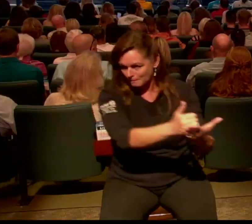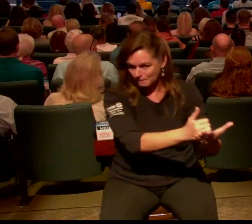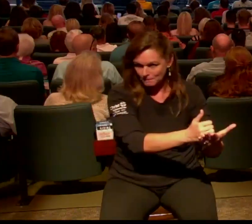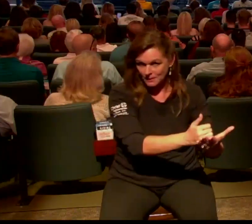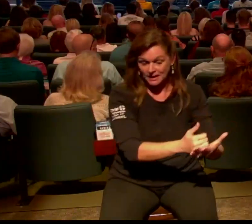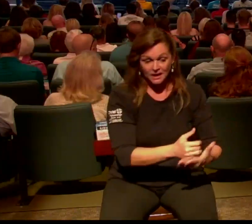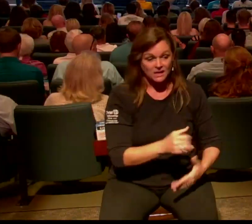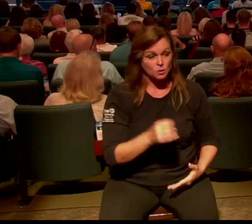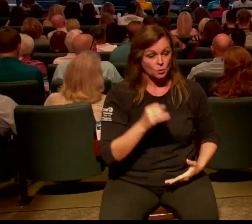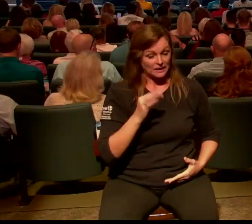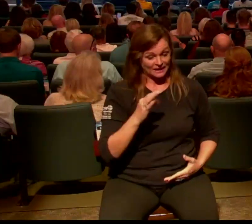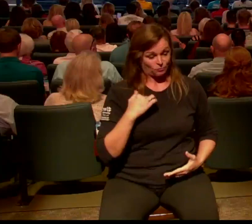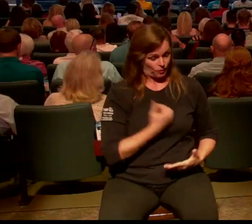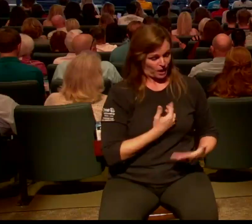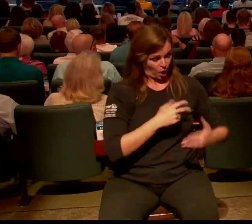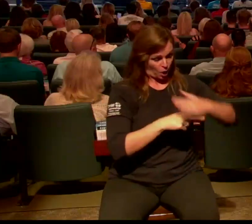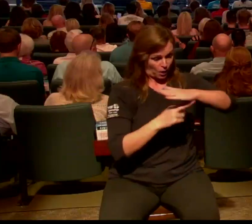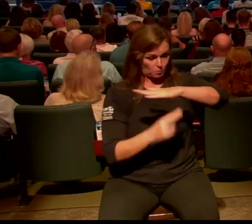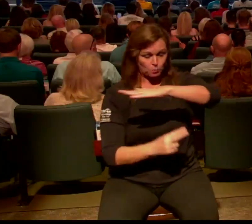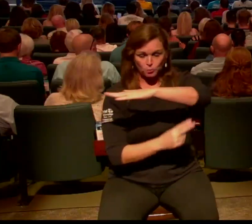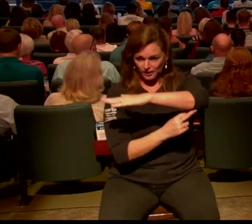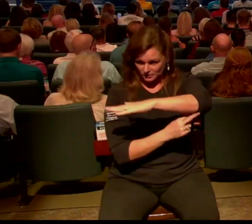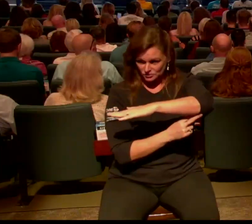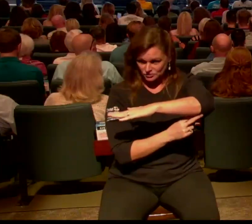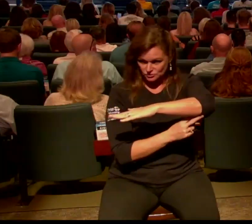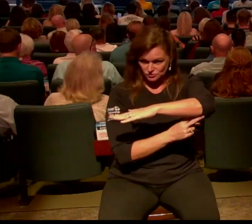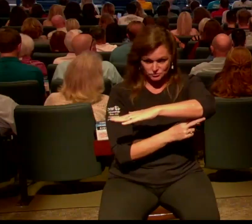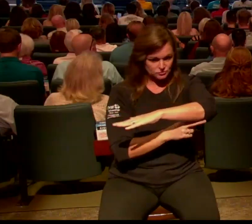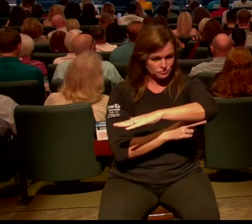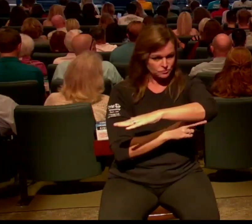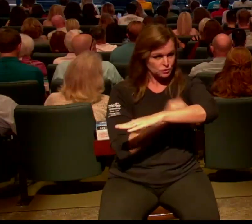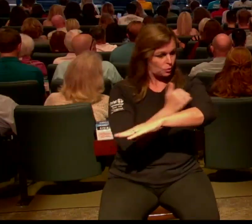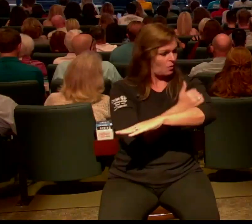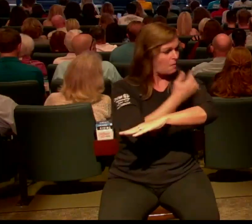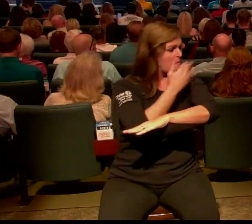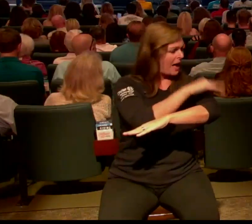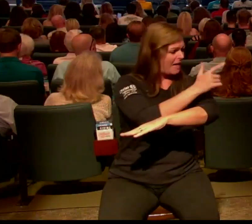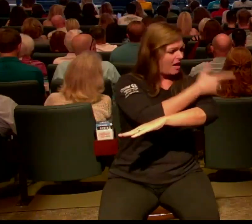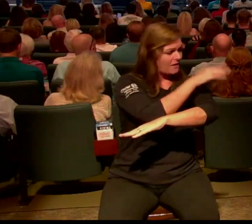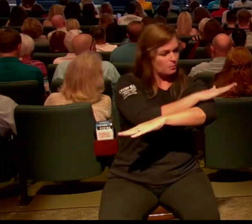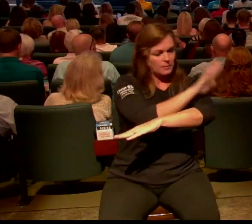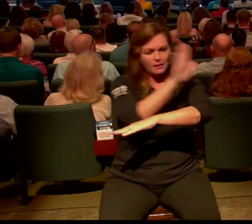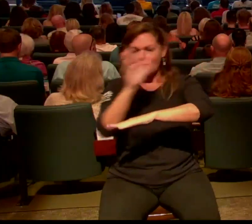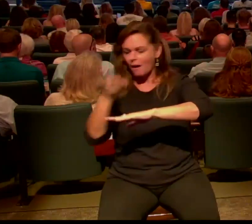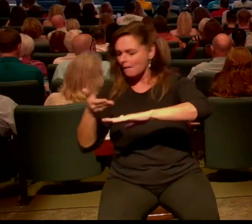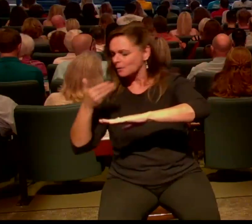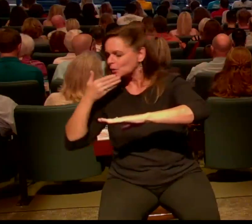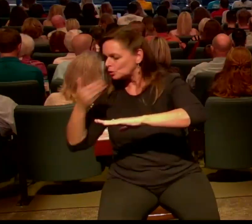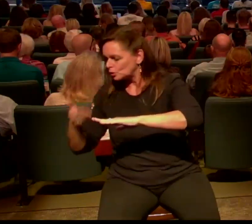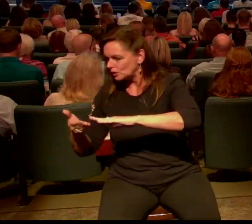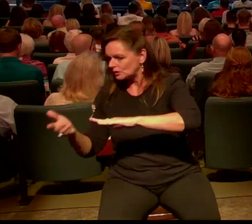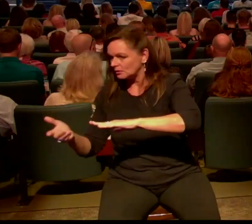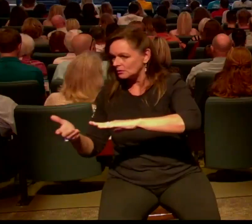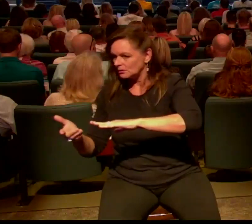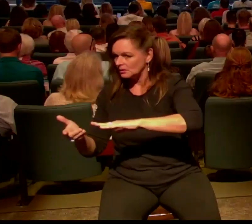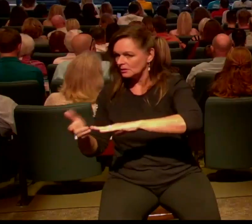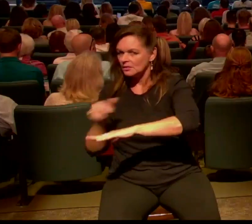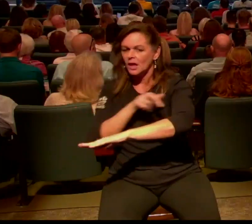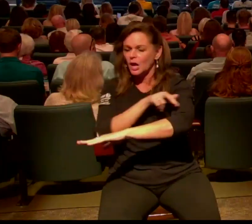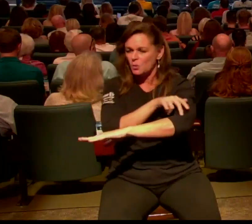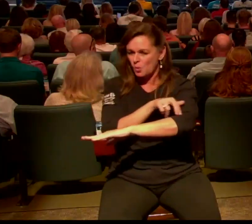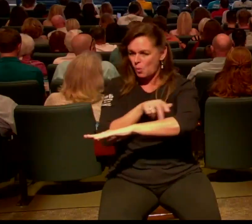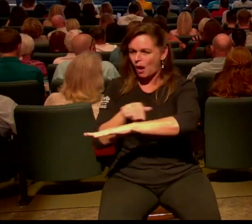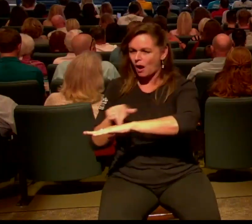Jesus really, personally is invested in how we serve and add value and take care of